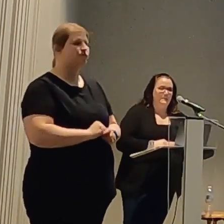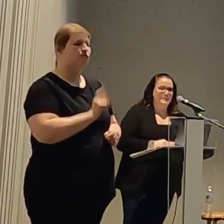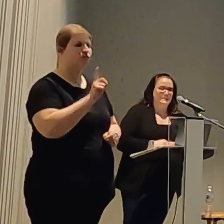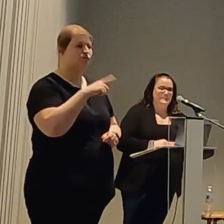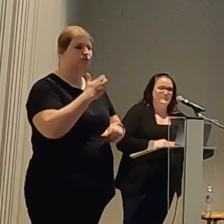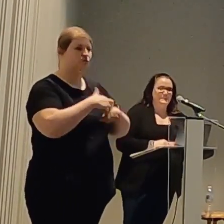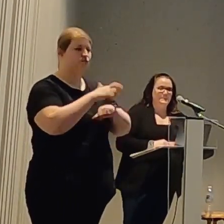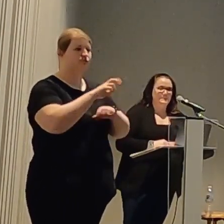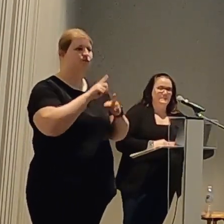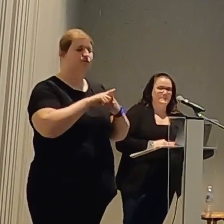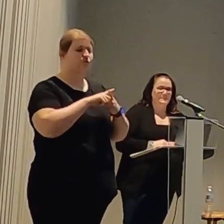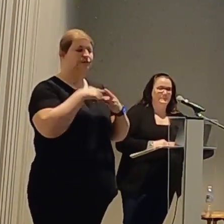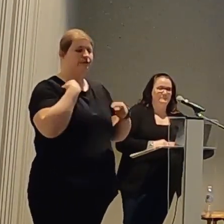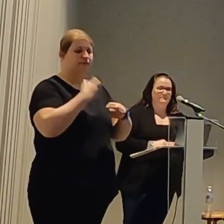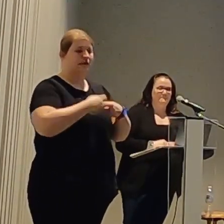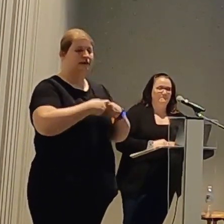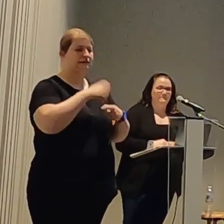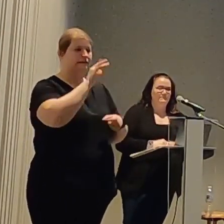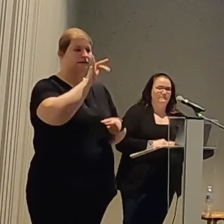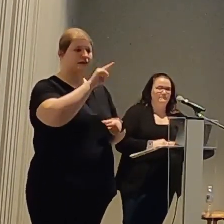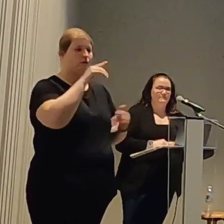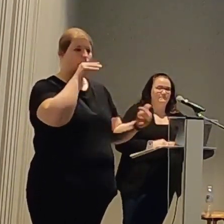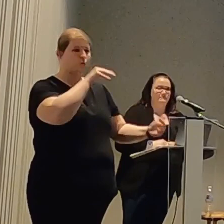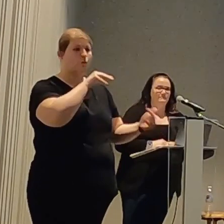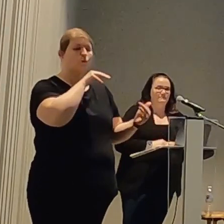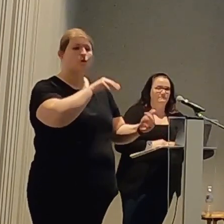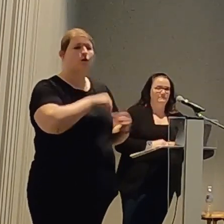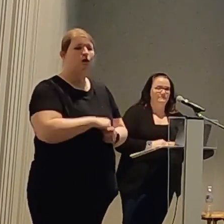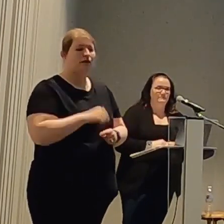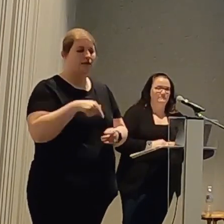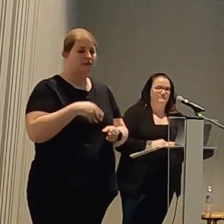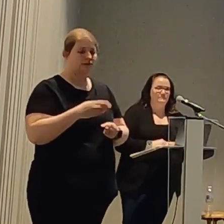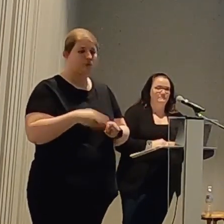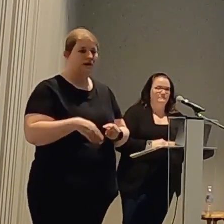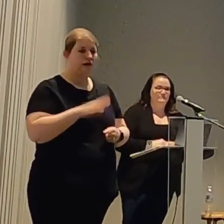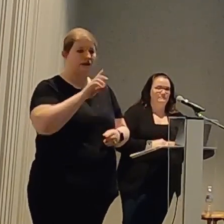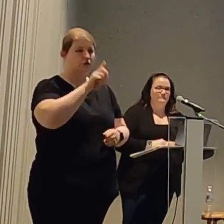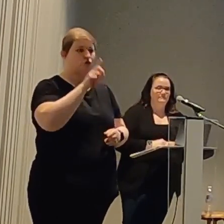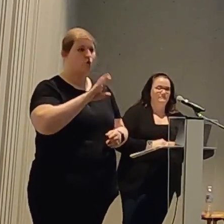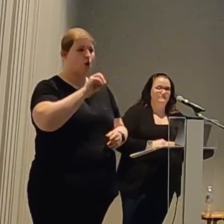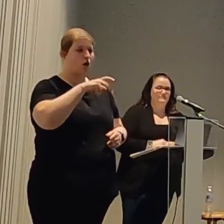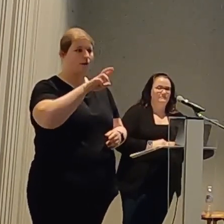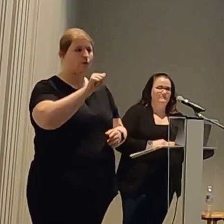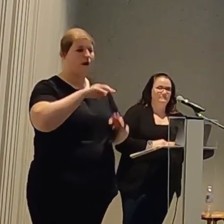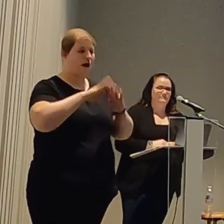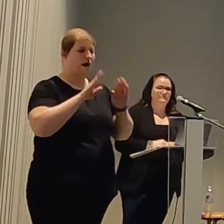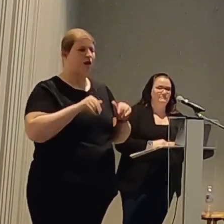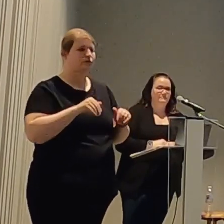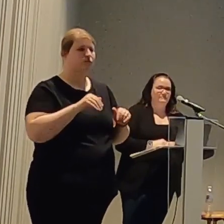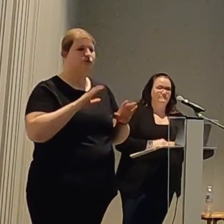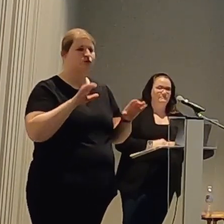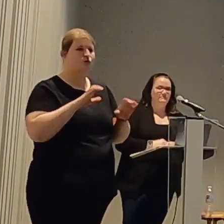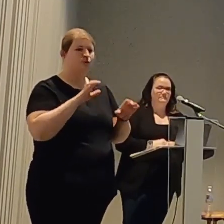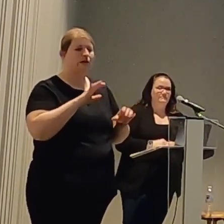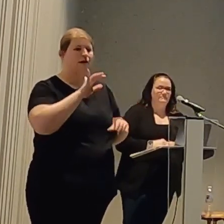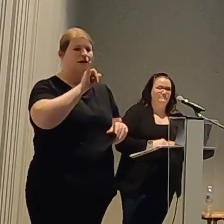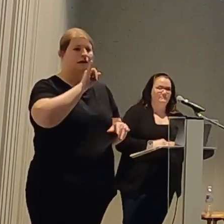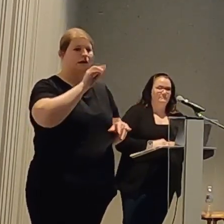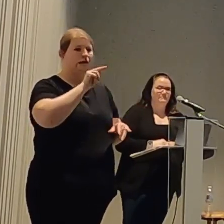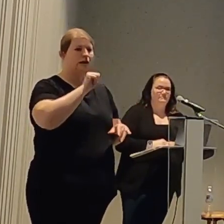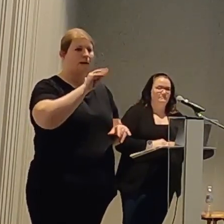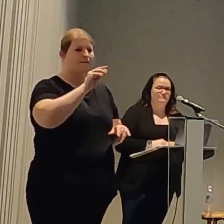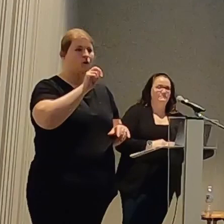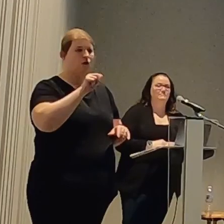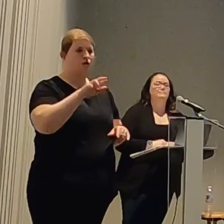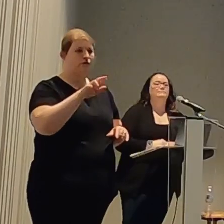reference to the Spanish Civil War, this weekend, Detroit Opera House is presenting Anne